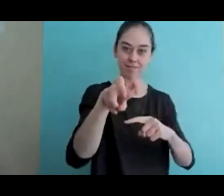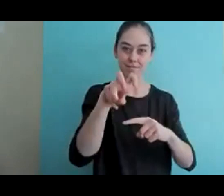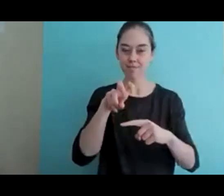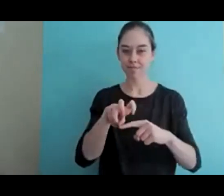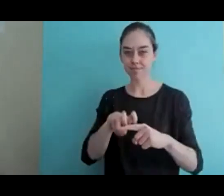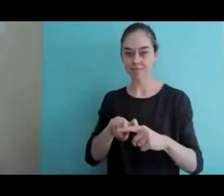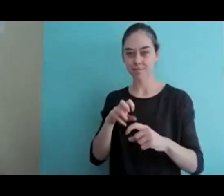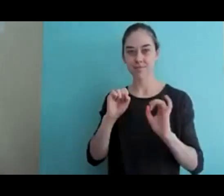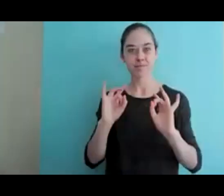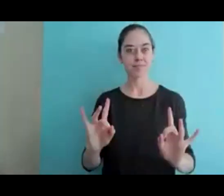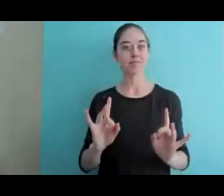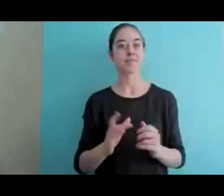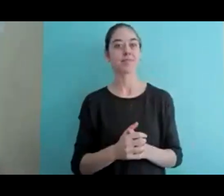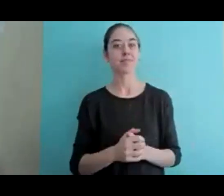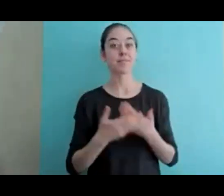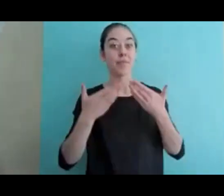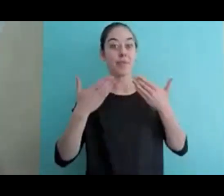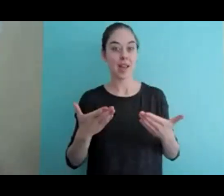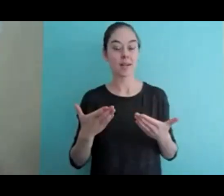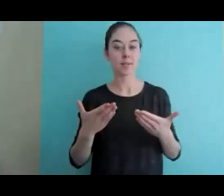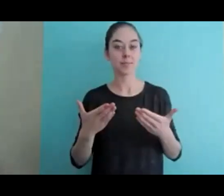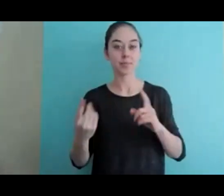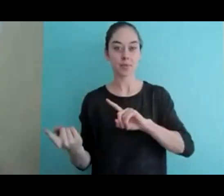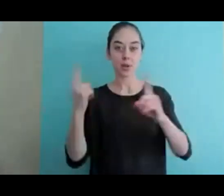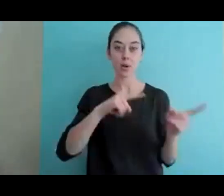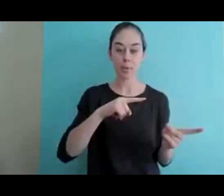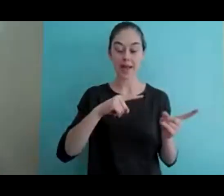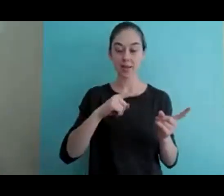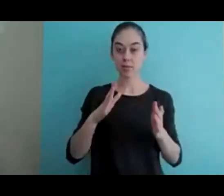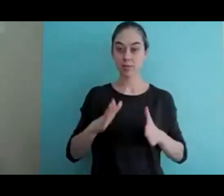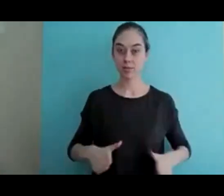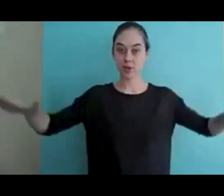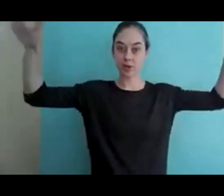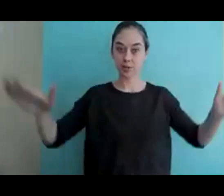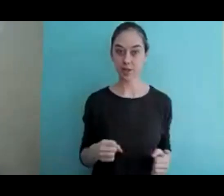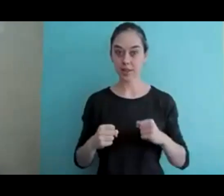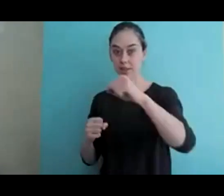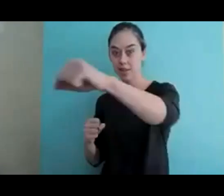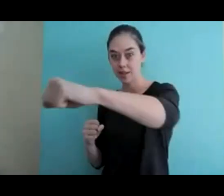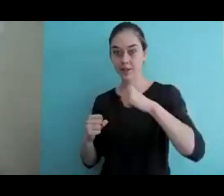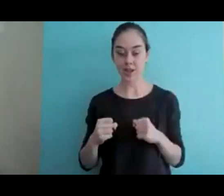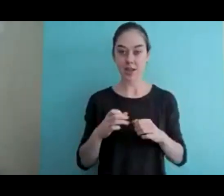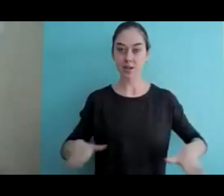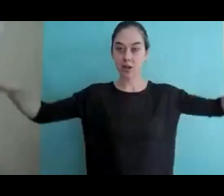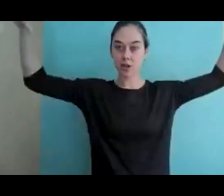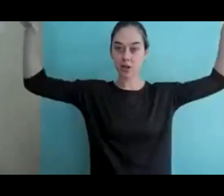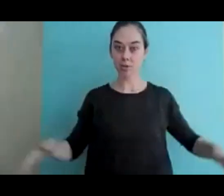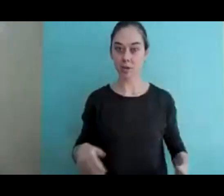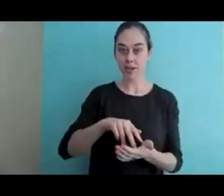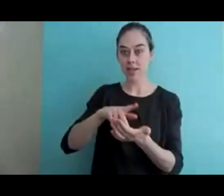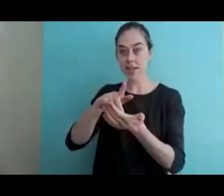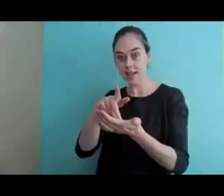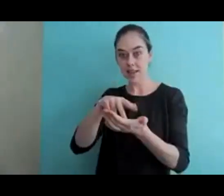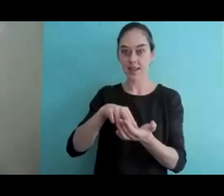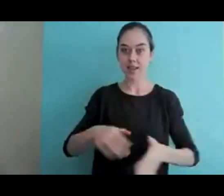Very good. Okay. Now, we'll go back to this one. Jumping jack, jab. Jumping jack, jab. Jumping